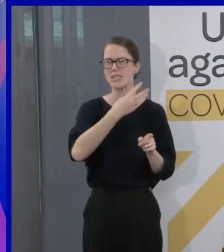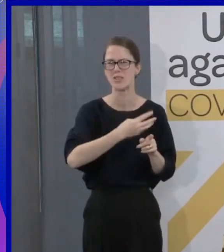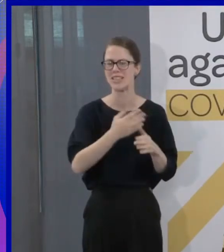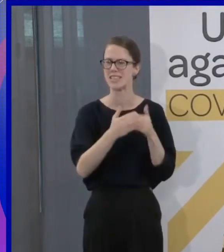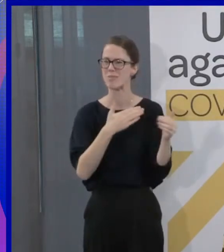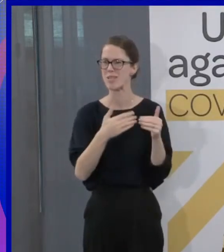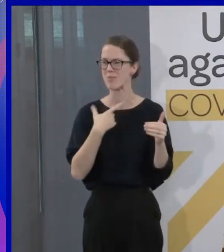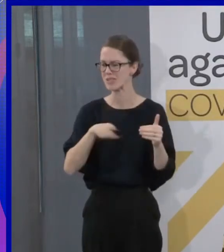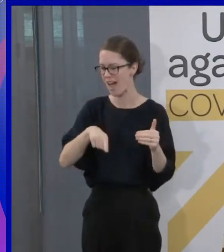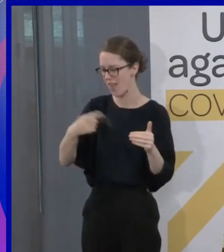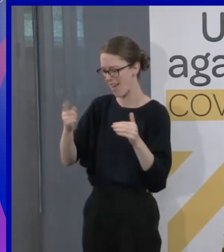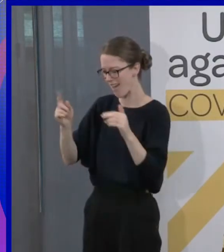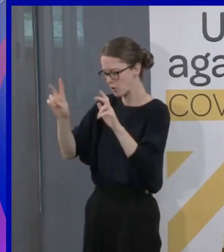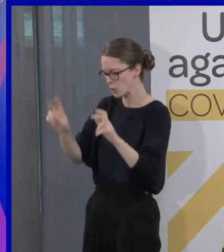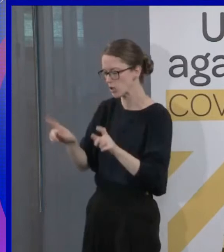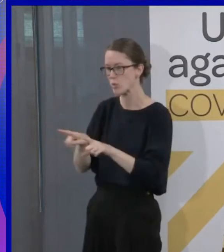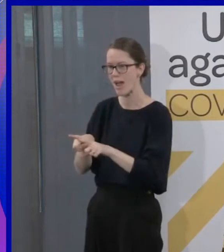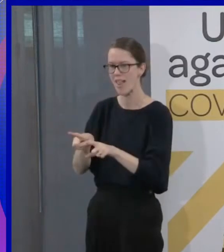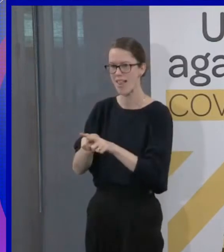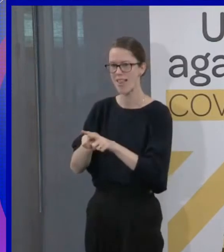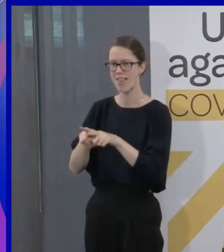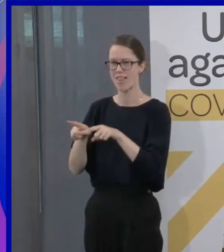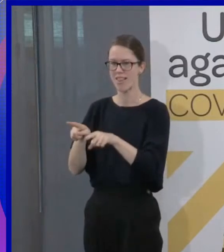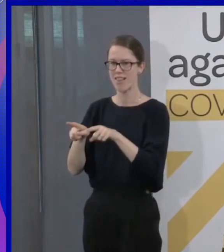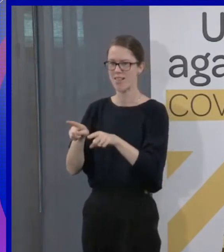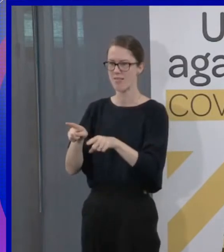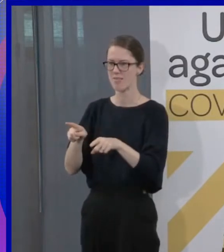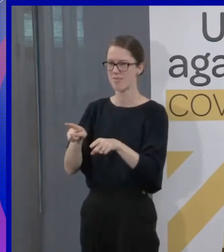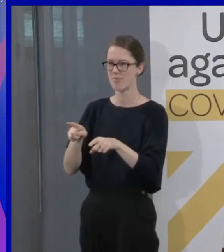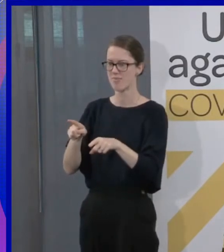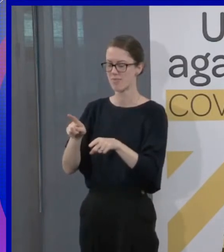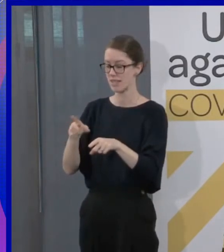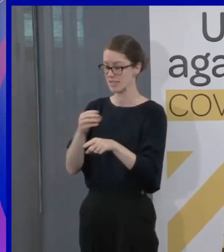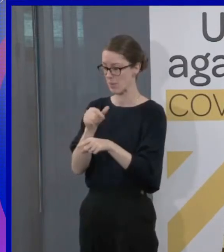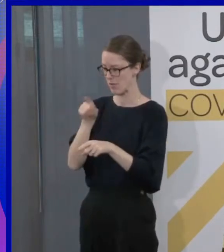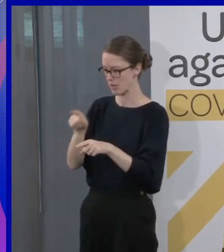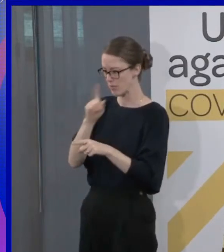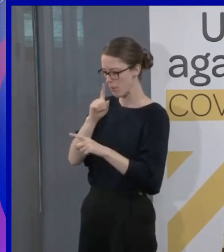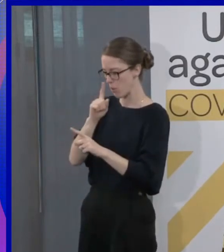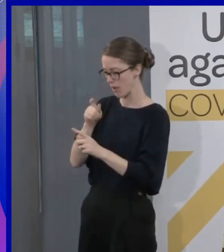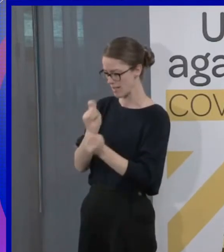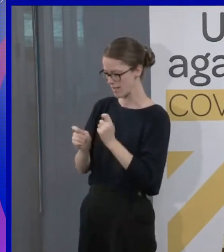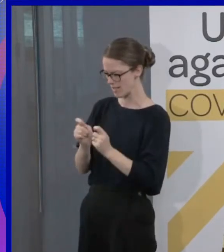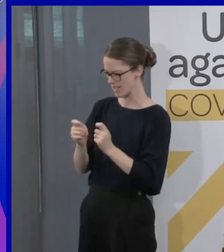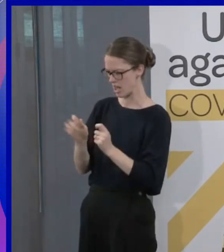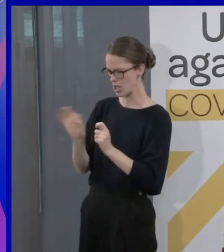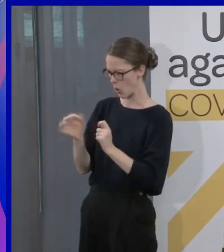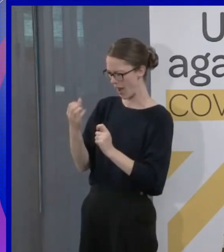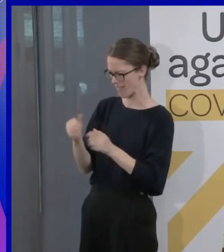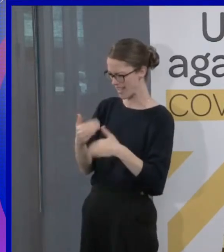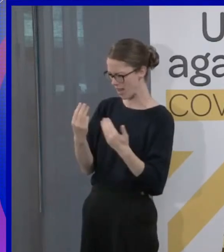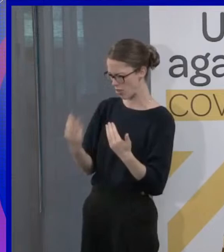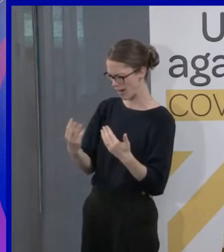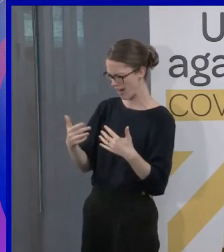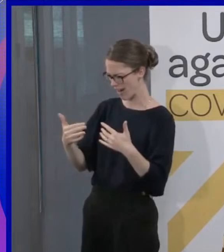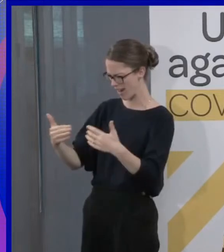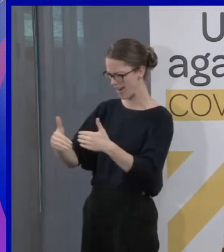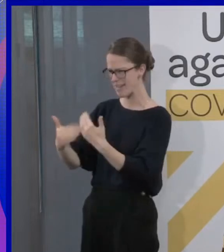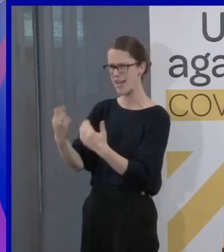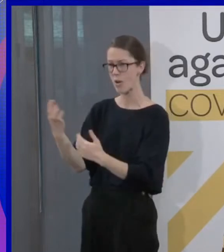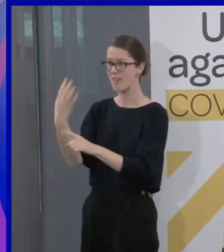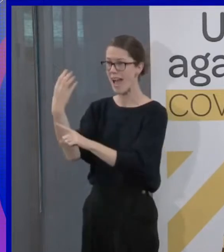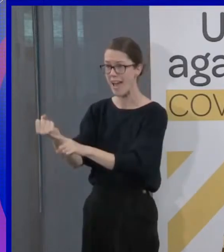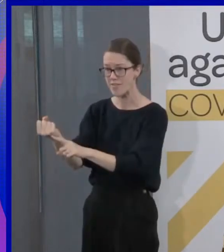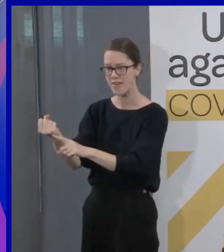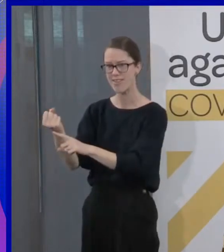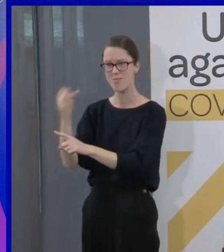a number of these cases we have found in managed isolation and quarantine, the person's tested negative on day 3 but then positive on day 12.